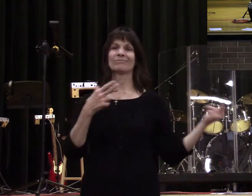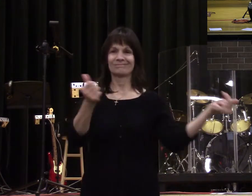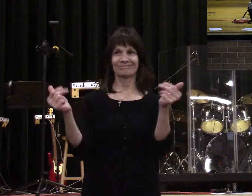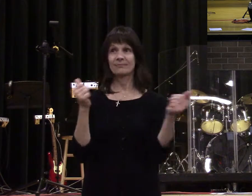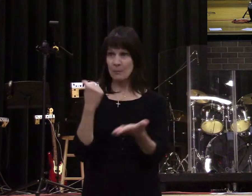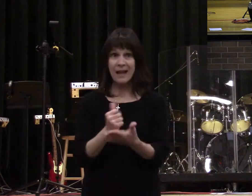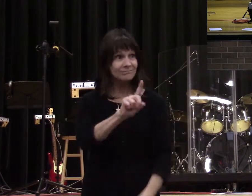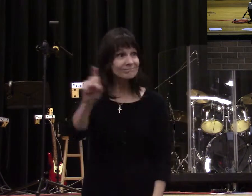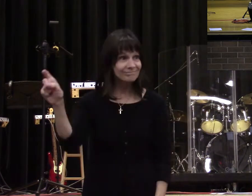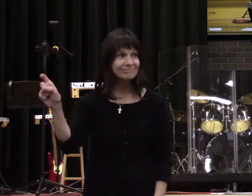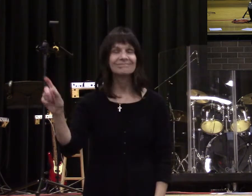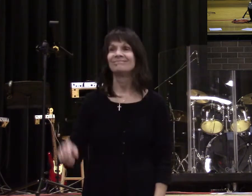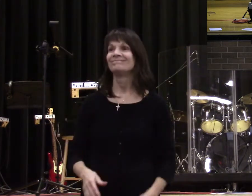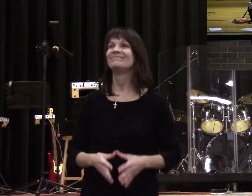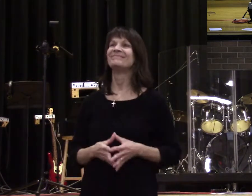Amen?